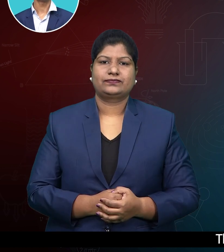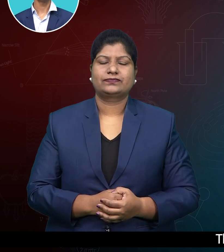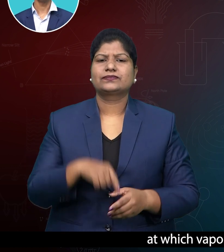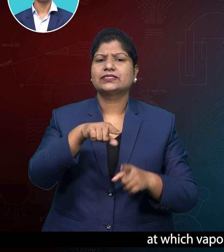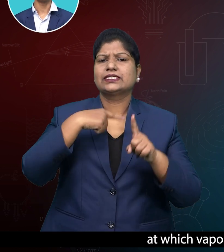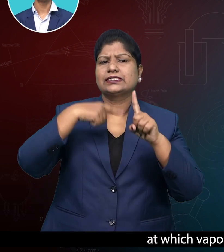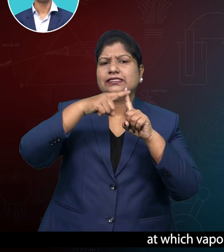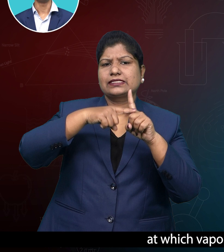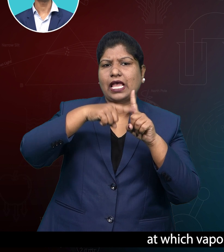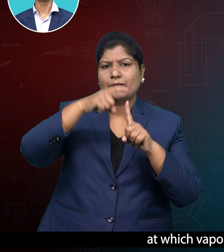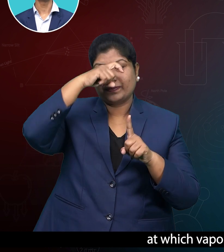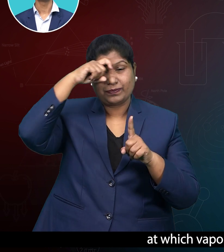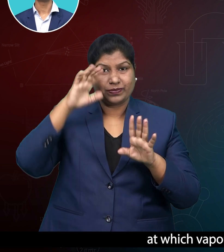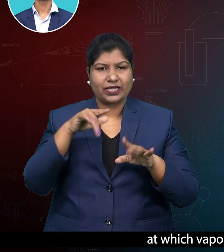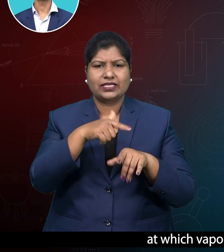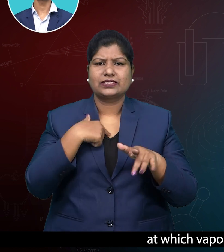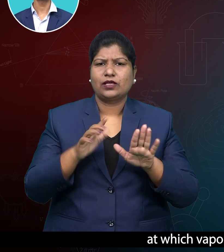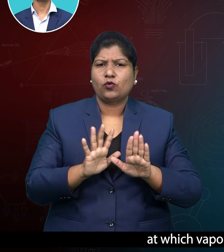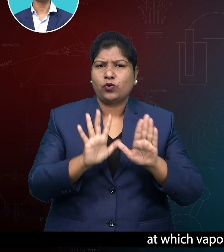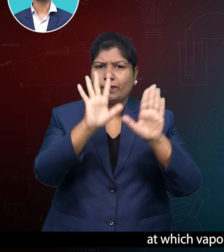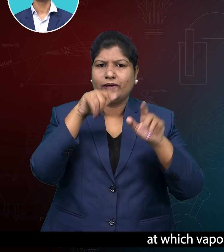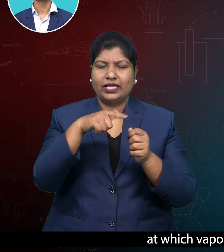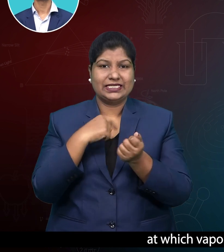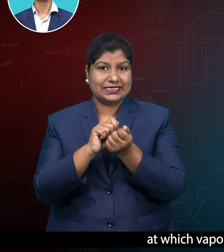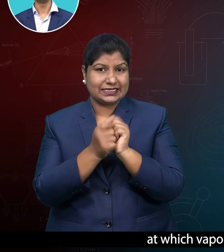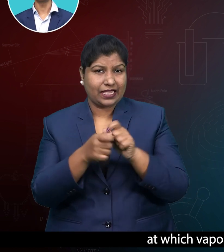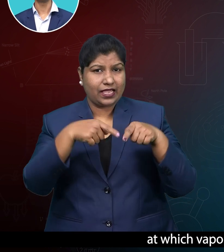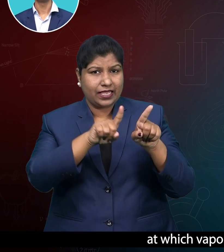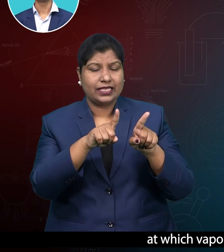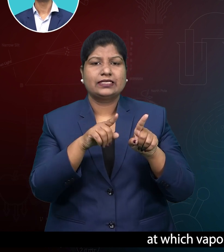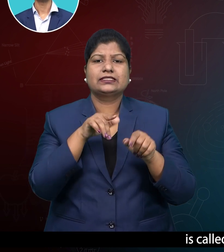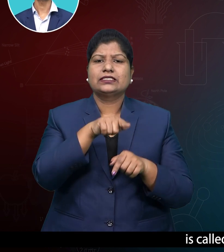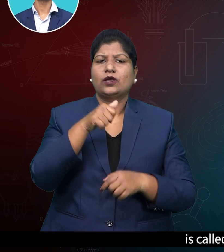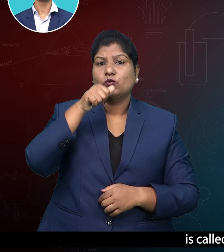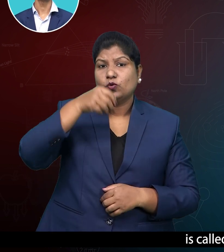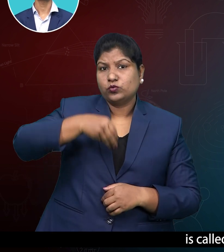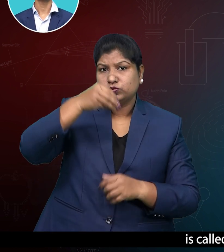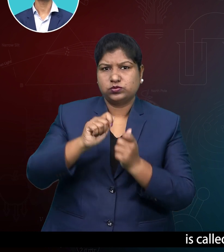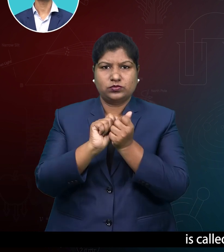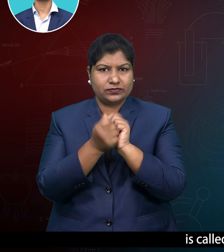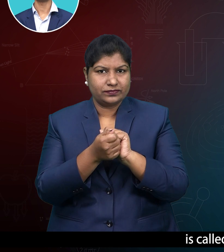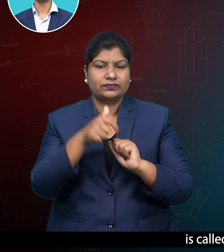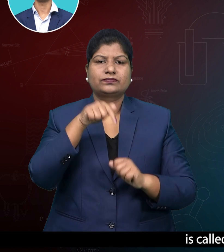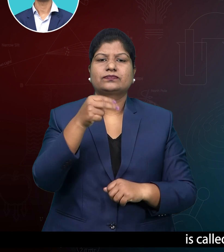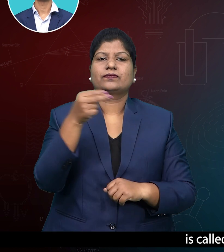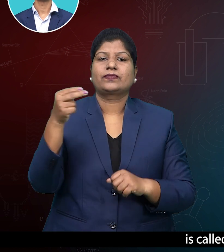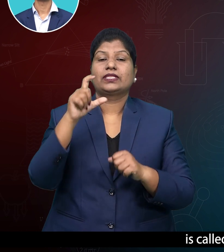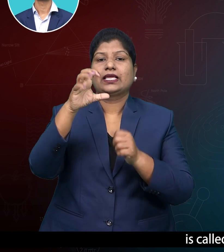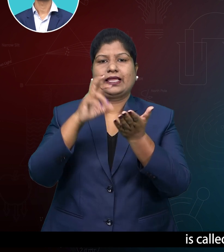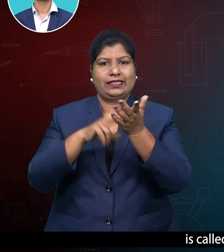The temperature at which vapor changes its state to liquid is called condensation